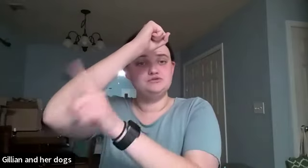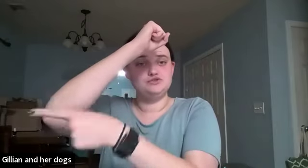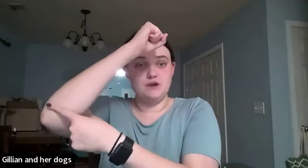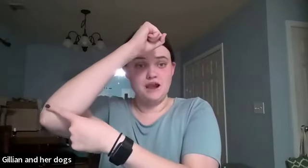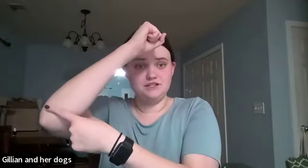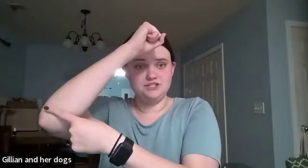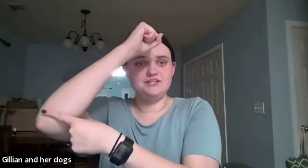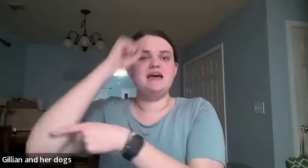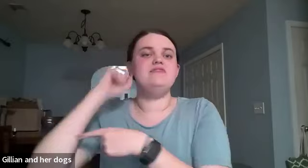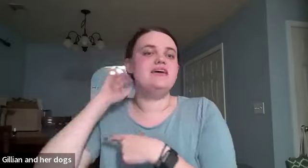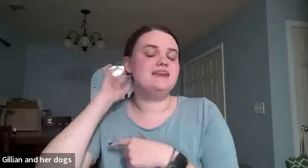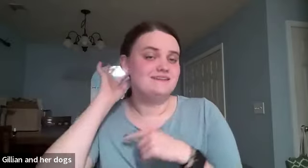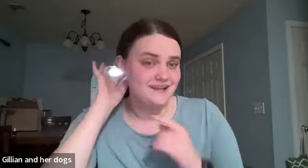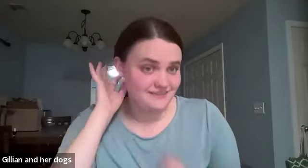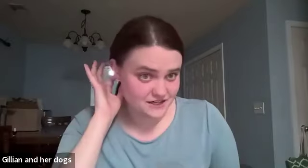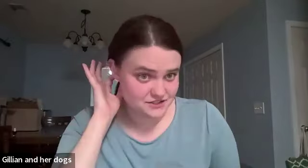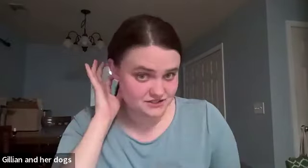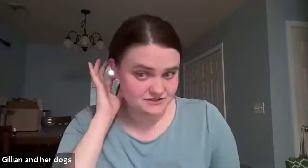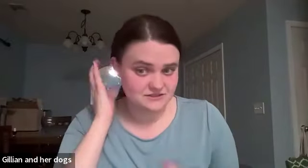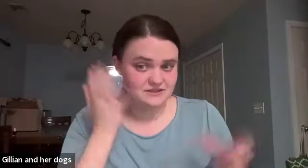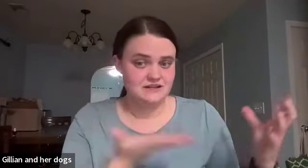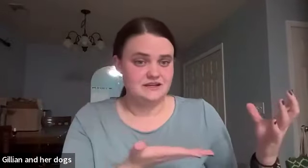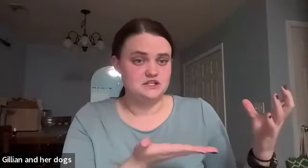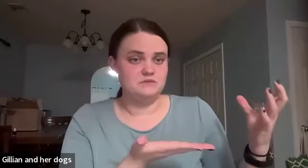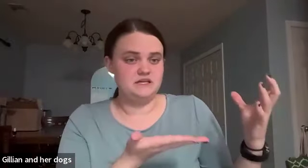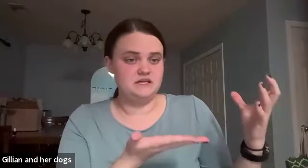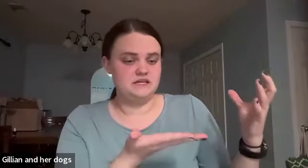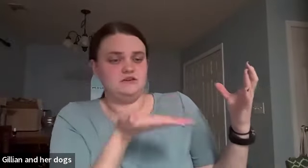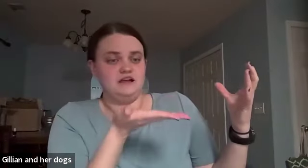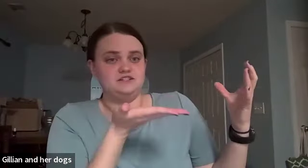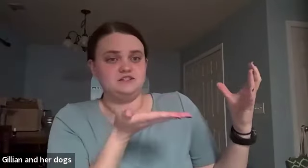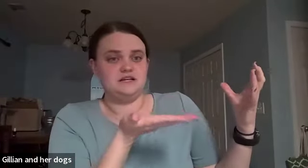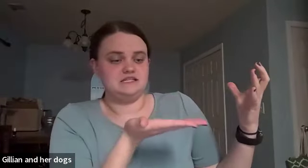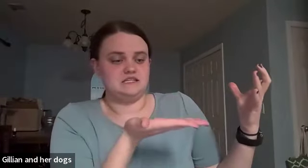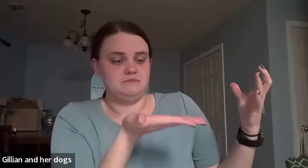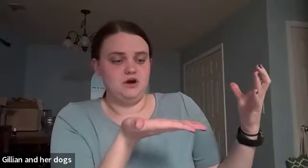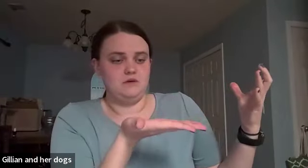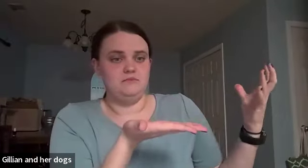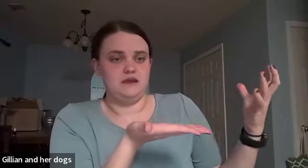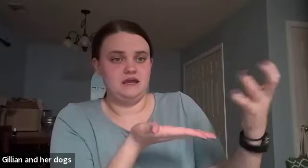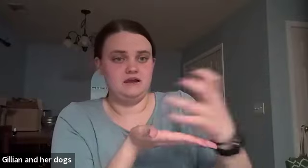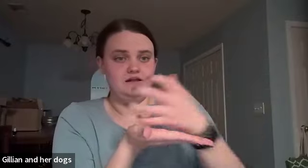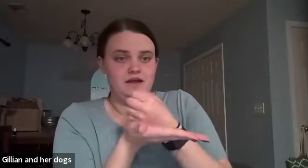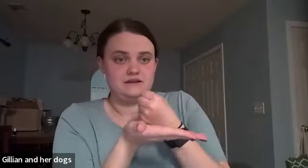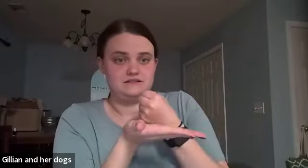So trash and then collector is going to be, so collector is like palm up and